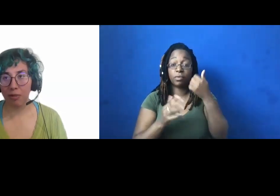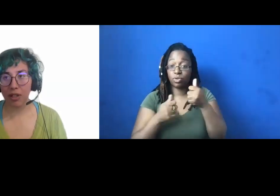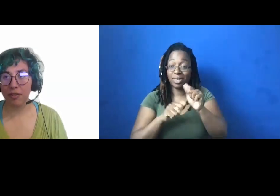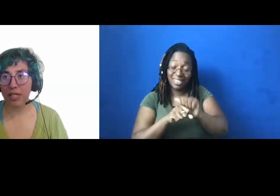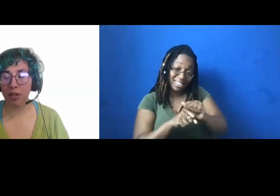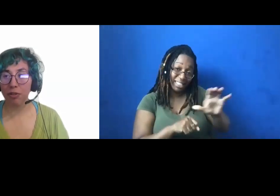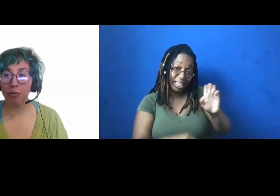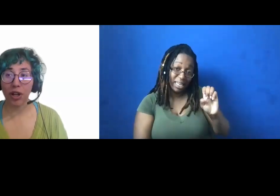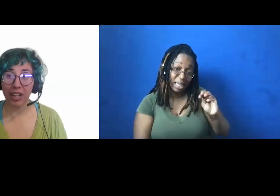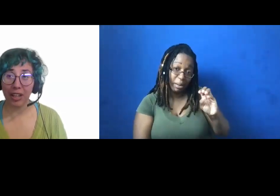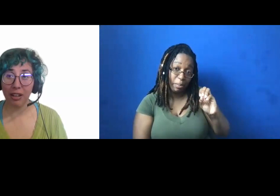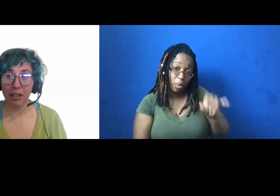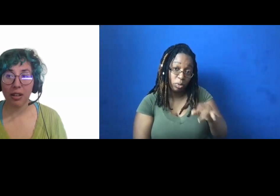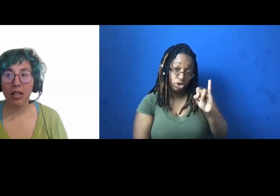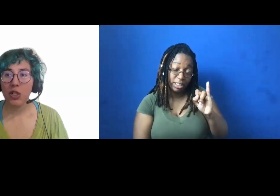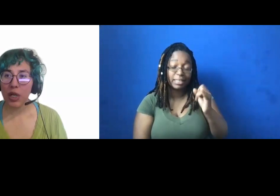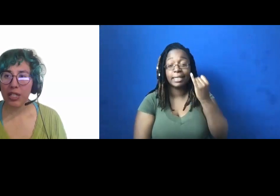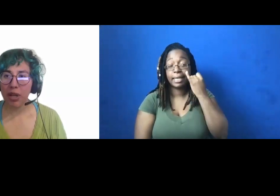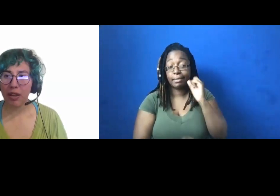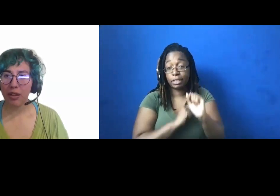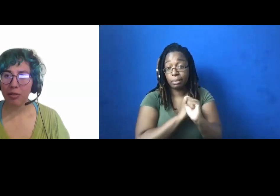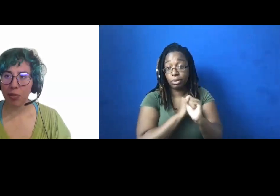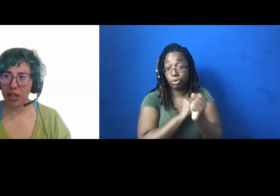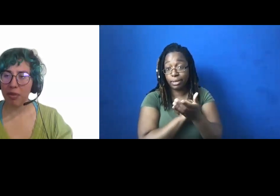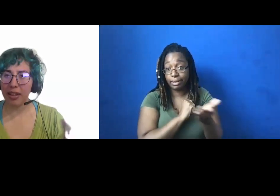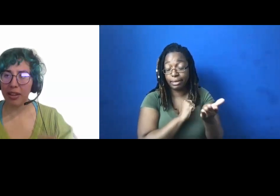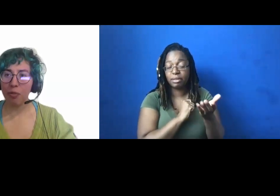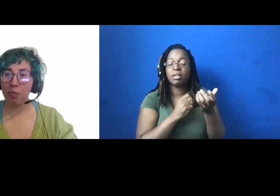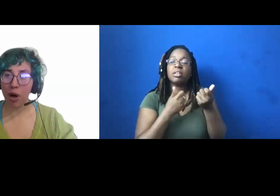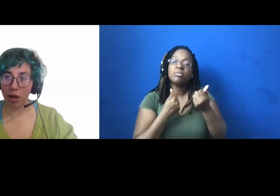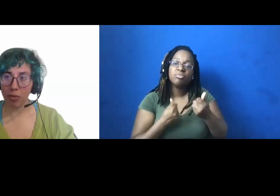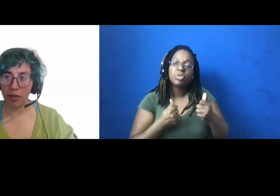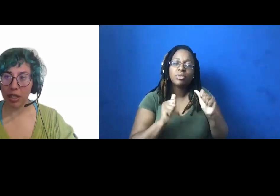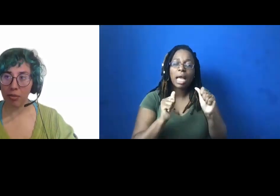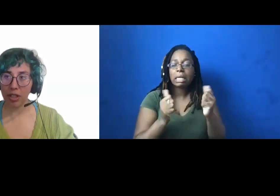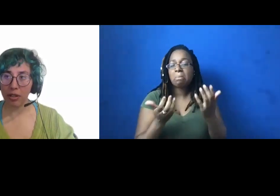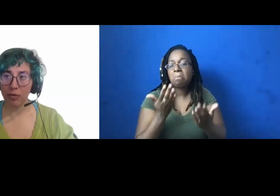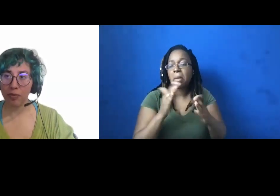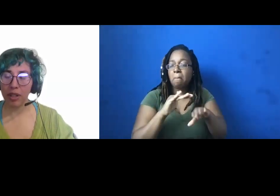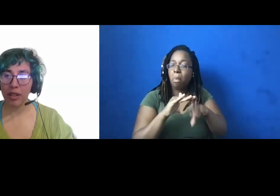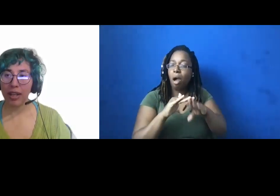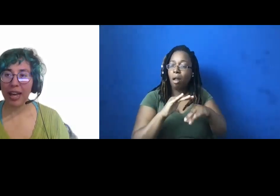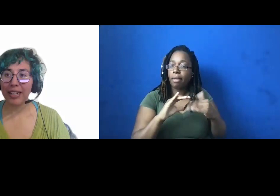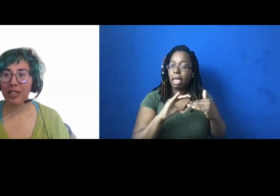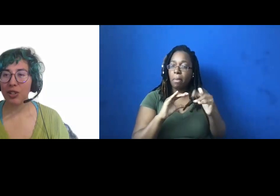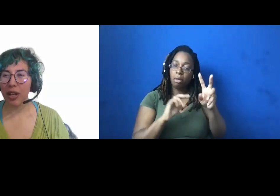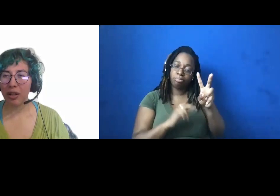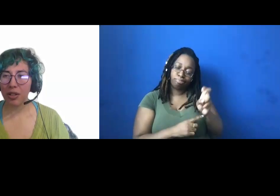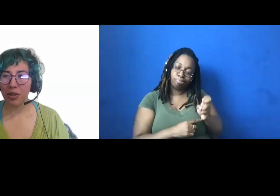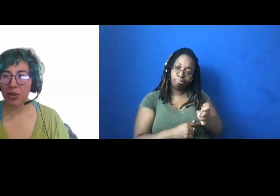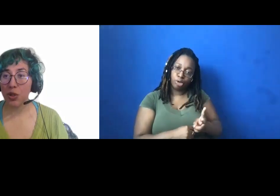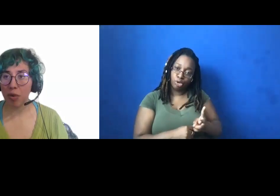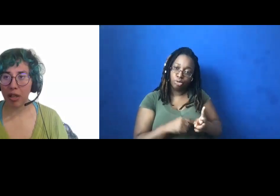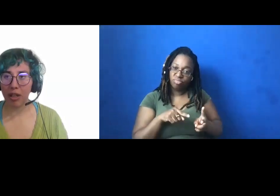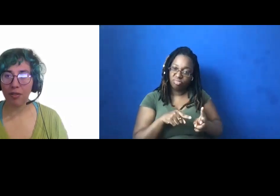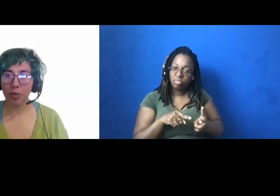your email, if it's something for marketing, try to put them at the bottom of the email and try not